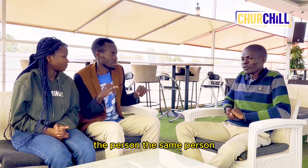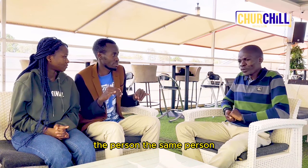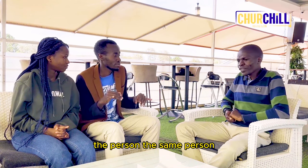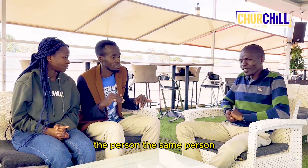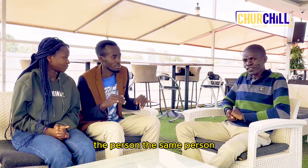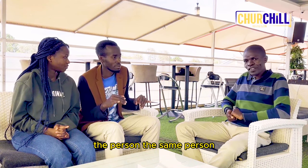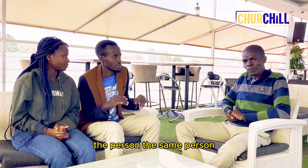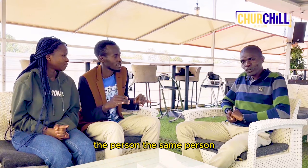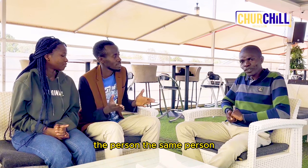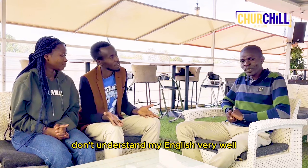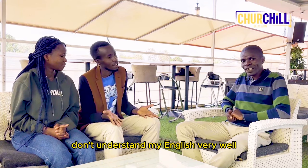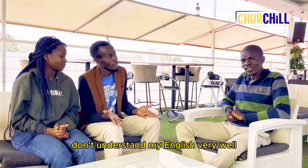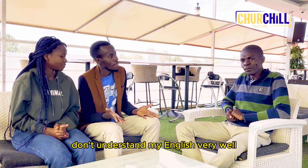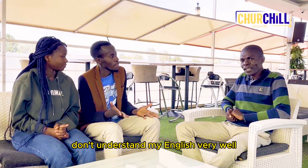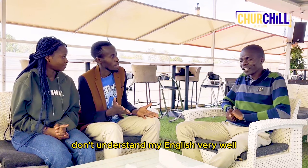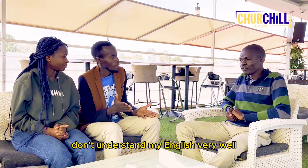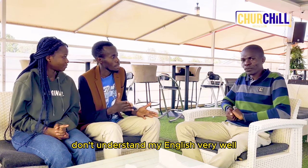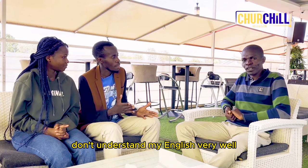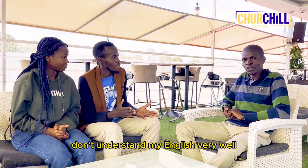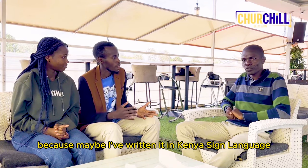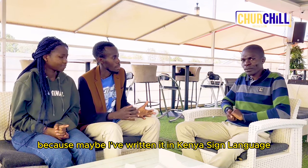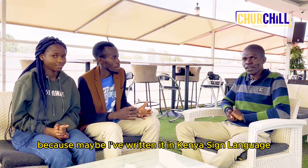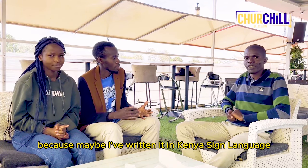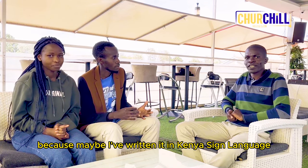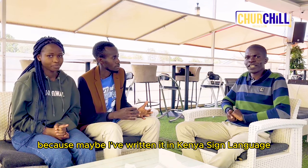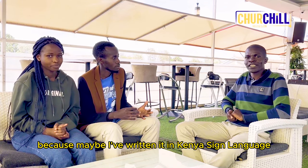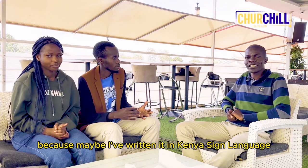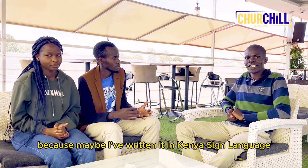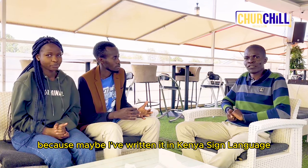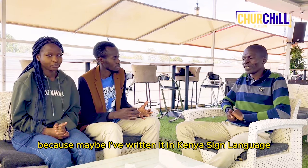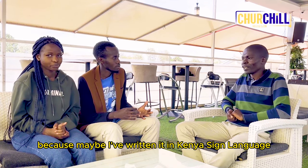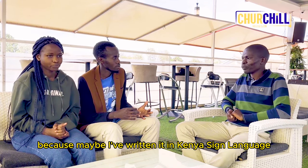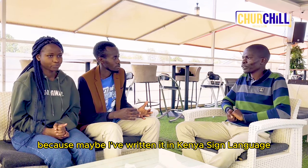same person don't understand my English very well because maybe I've written it in Kenya Sign Language.